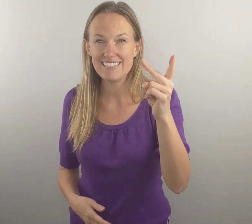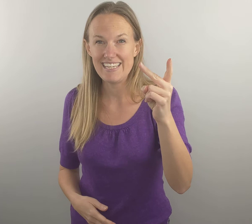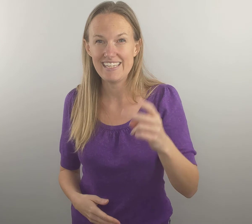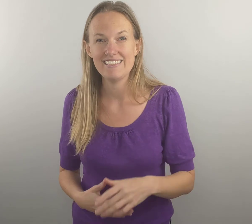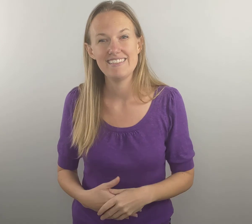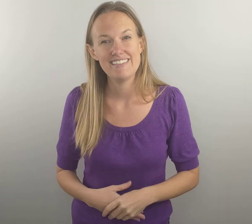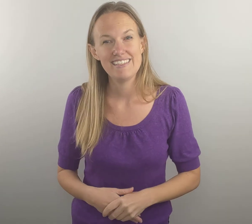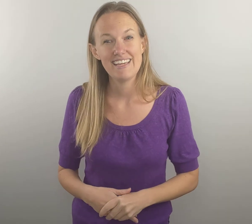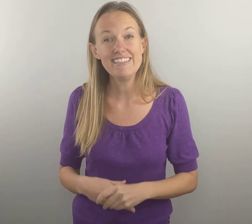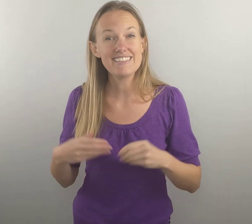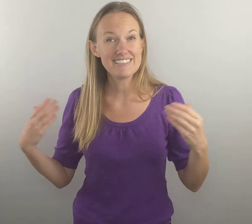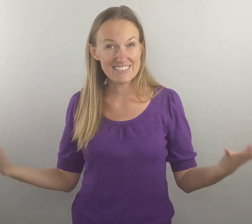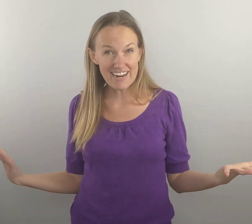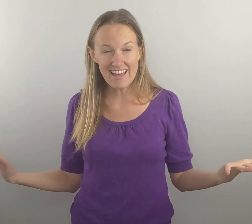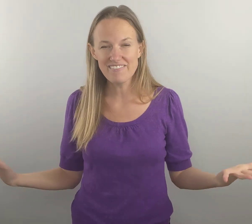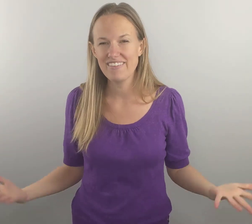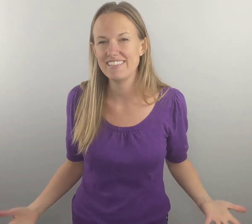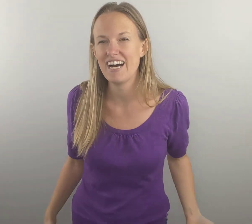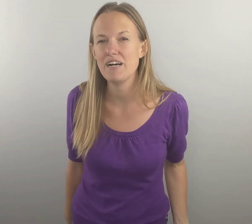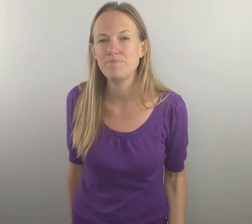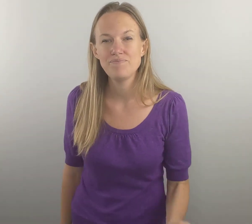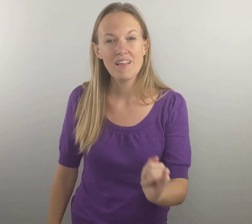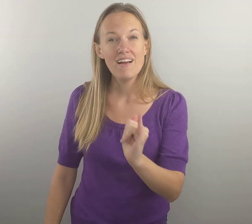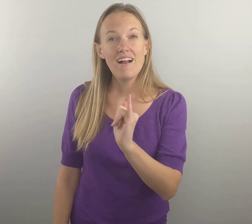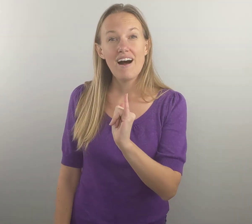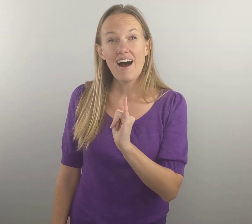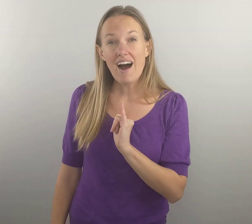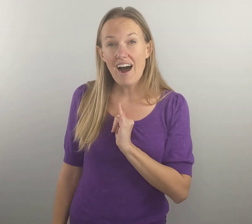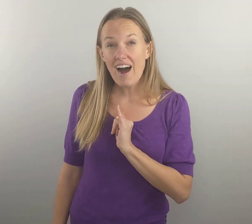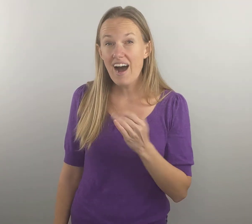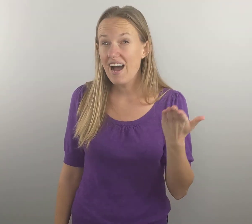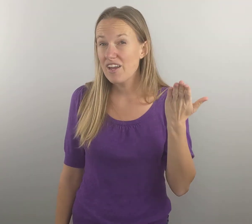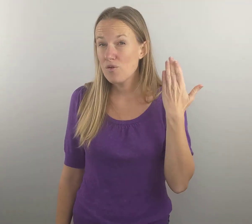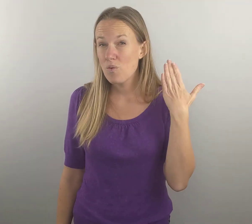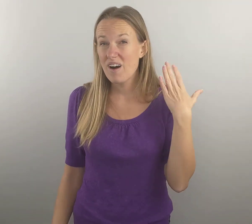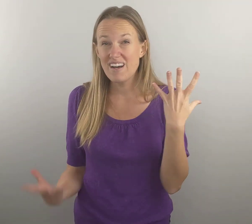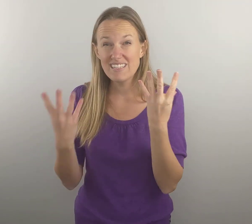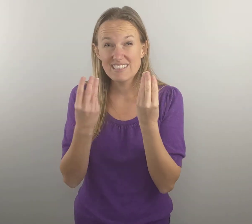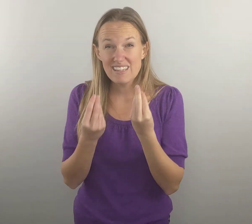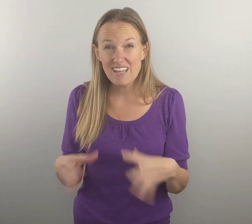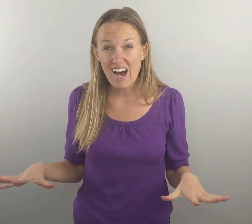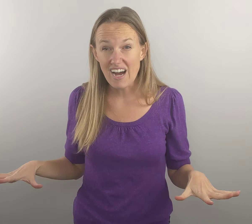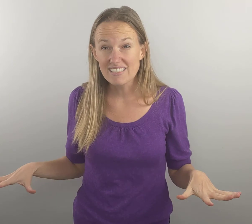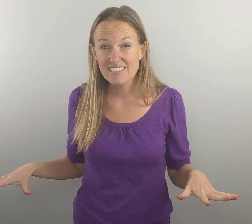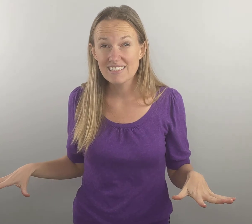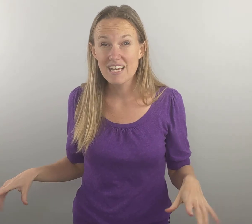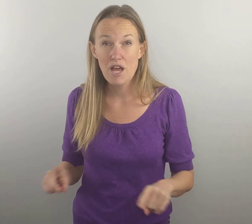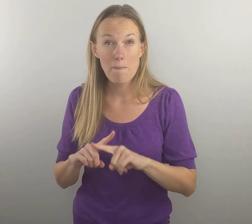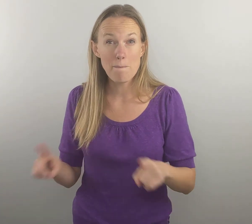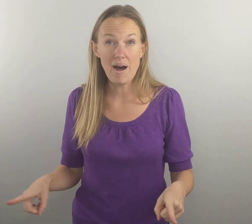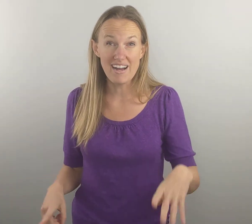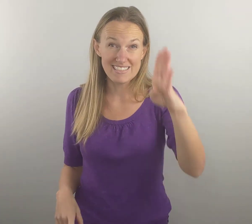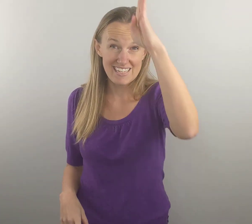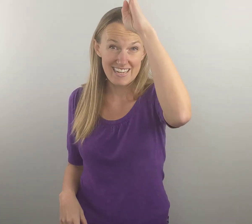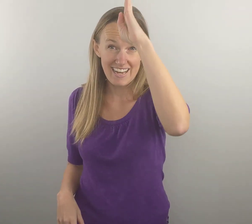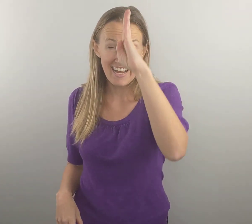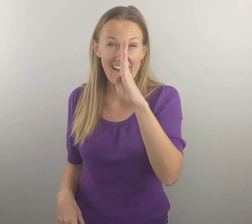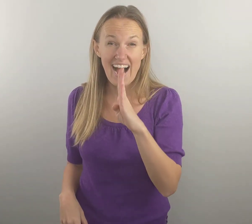see. Okay, so let's try that from the top. I was lost, but